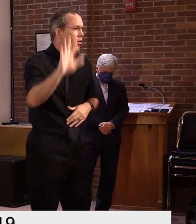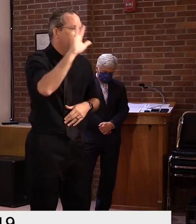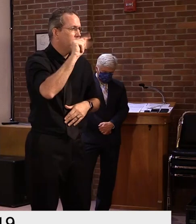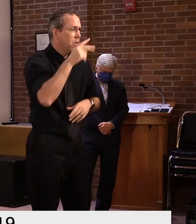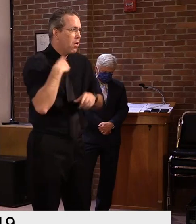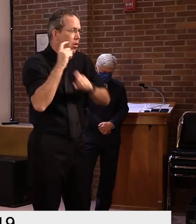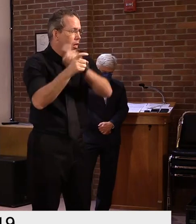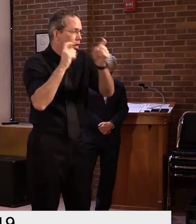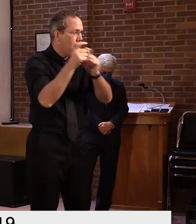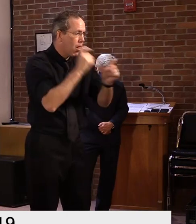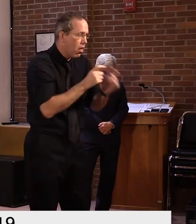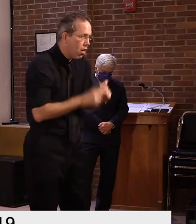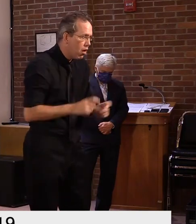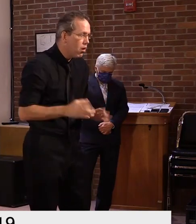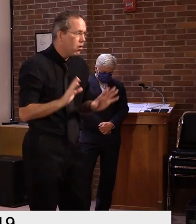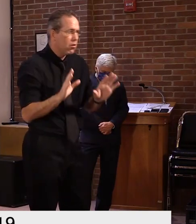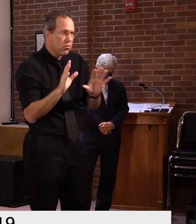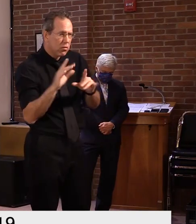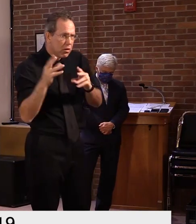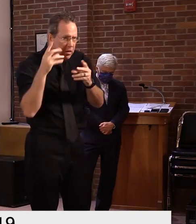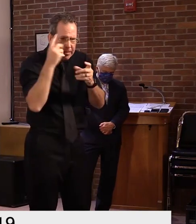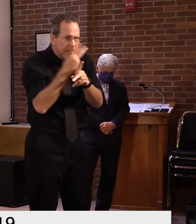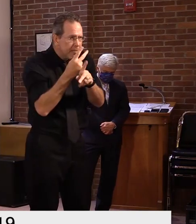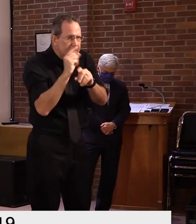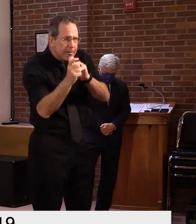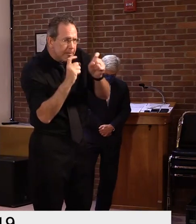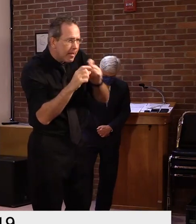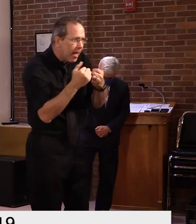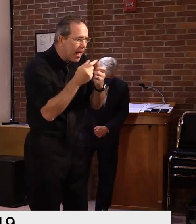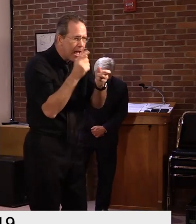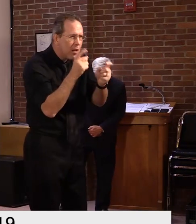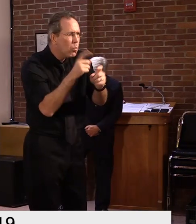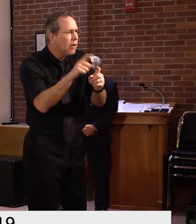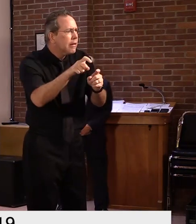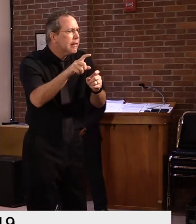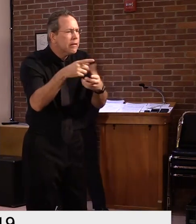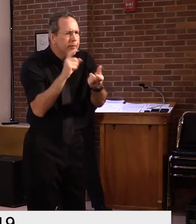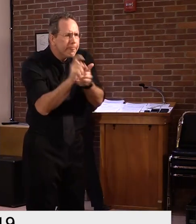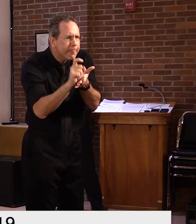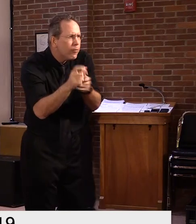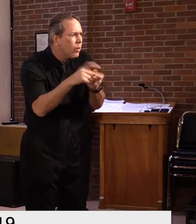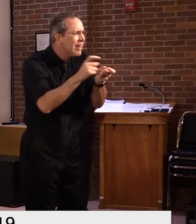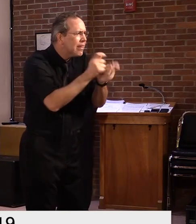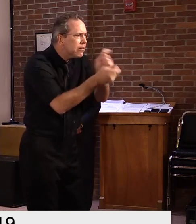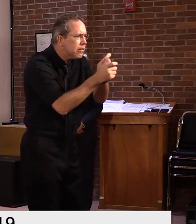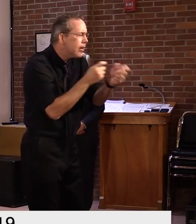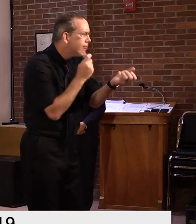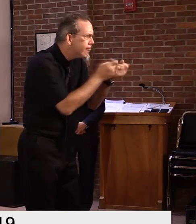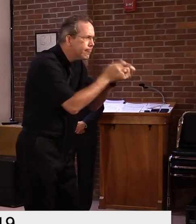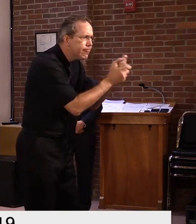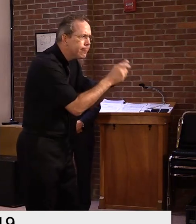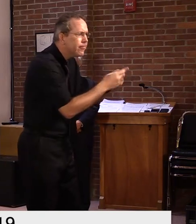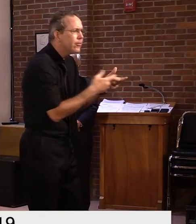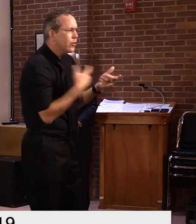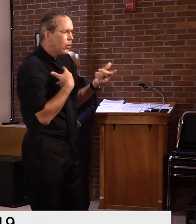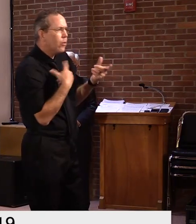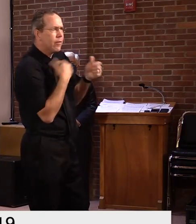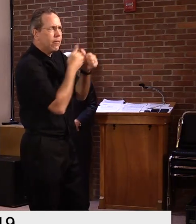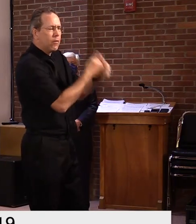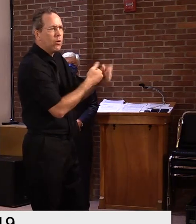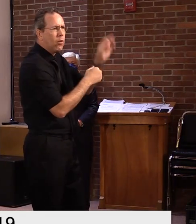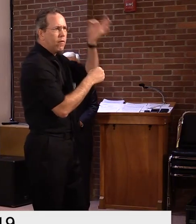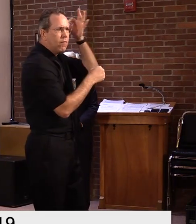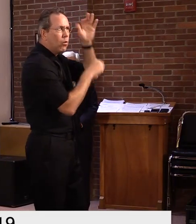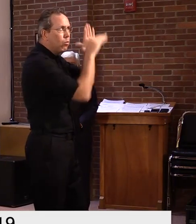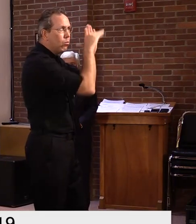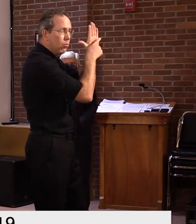these economic recovery grants within the parameters of the legislation that was passed. This week, we expanded